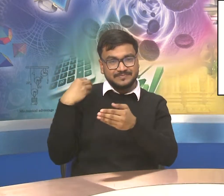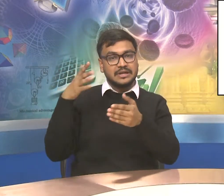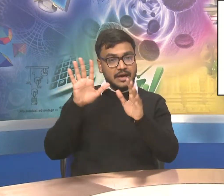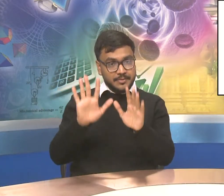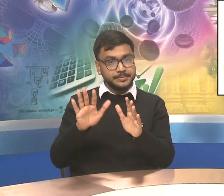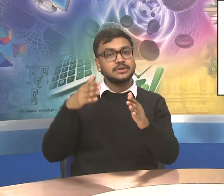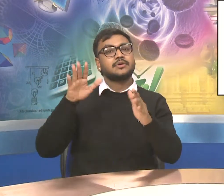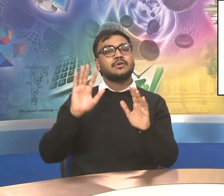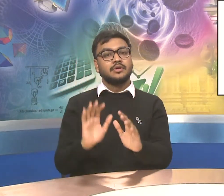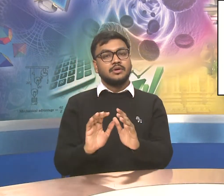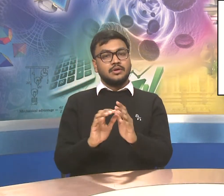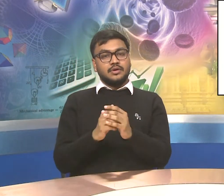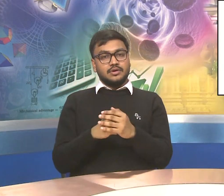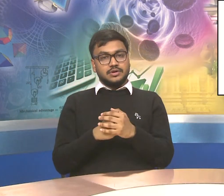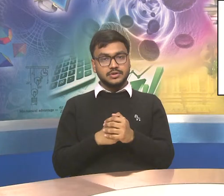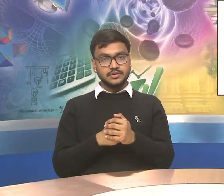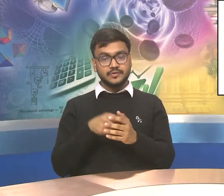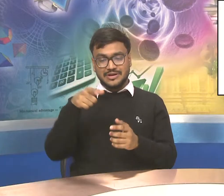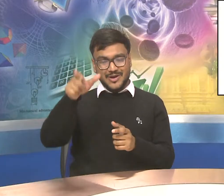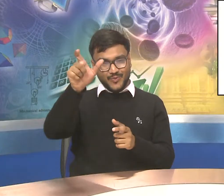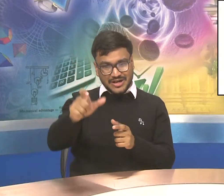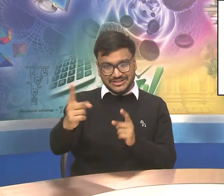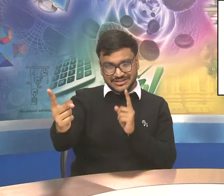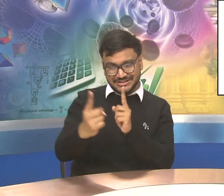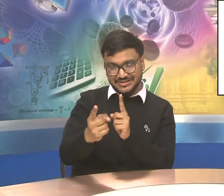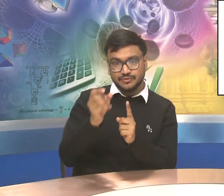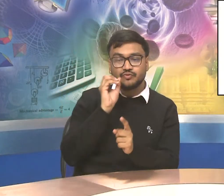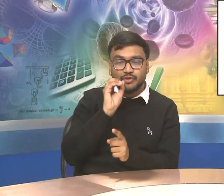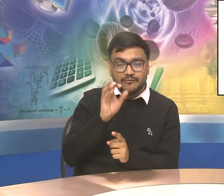libraries provide a range of services.